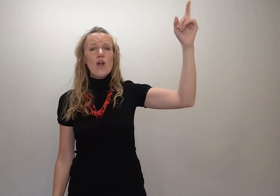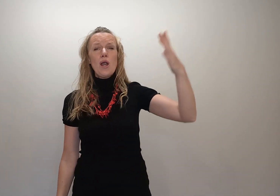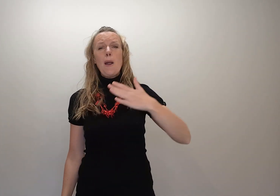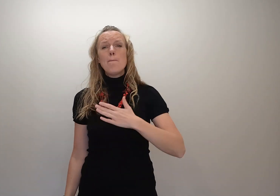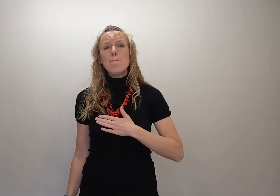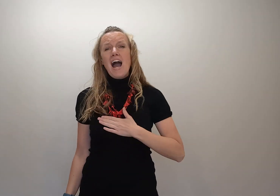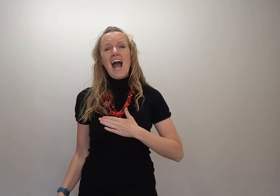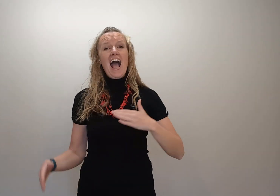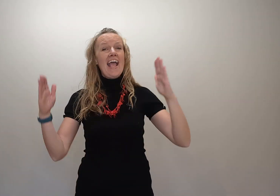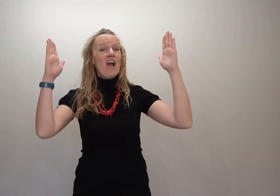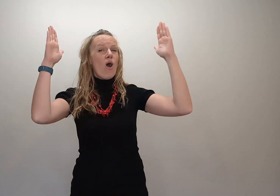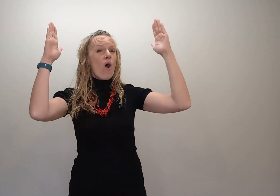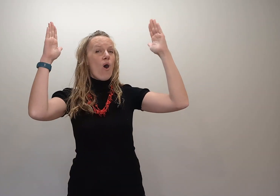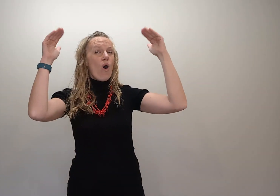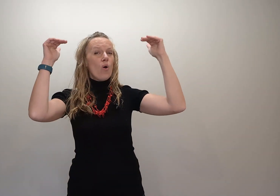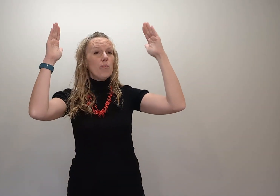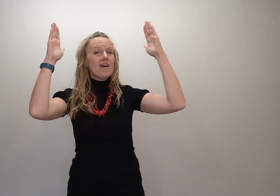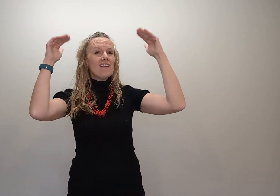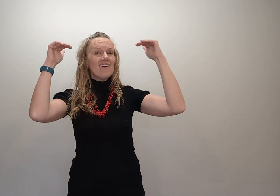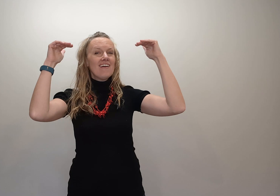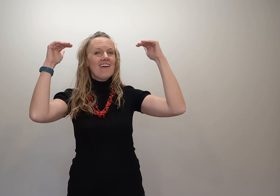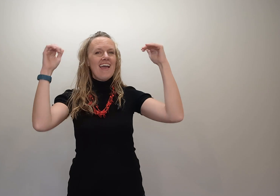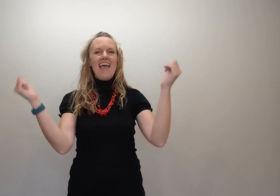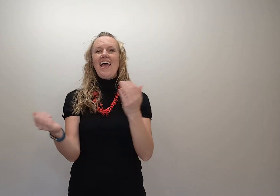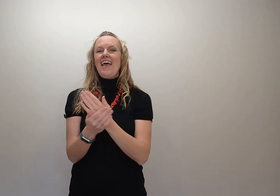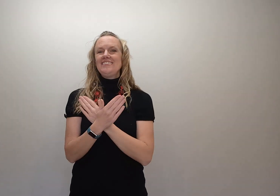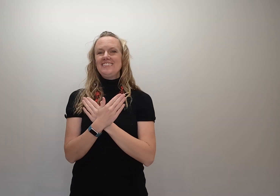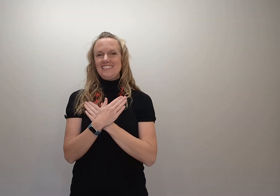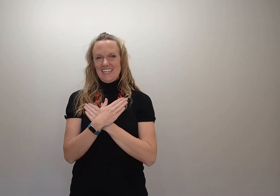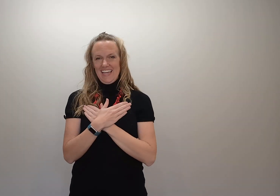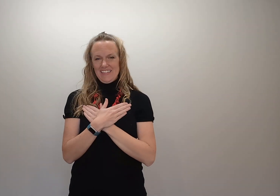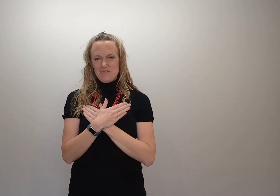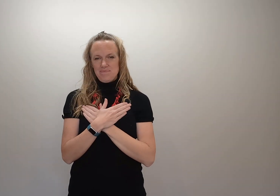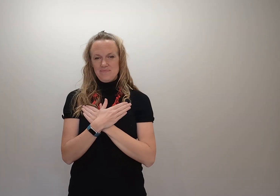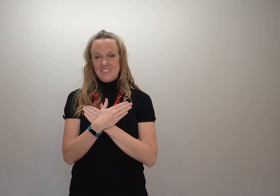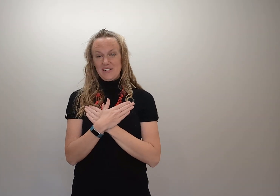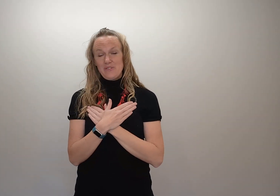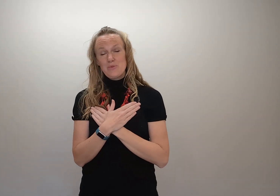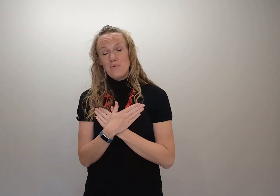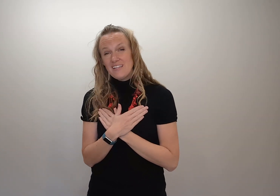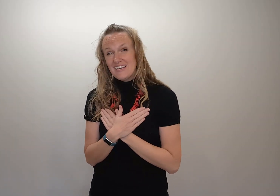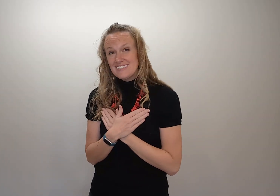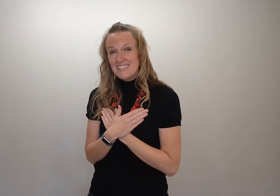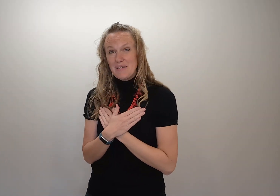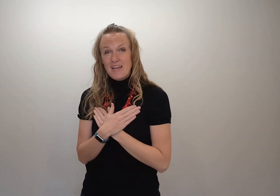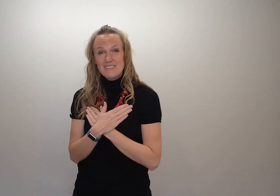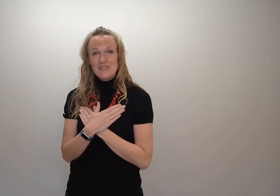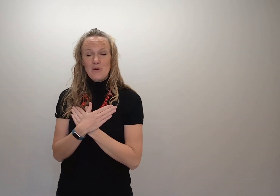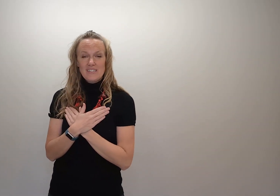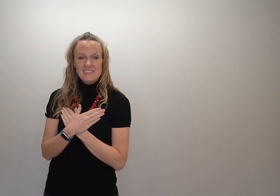you're my hope and stay. And it goes one last time back to the chorus, and